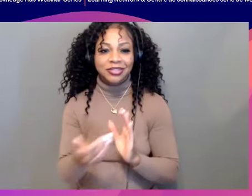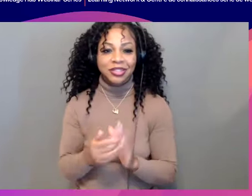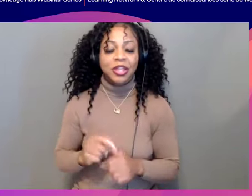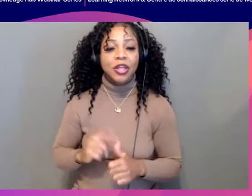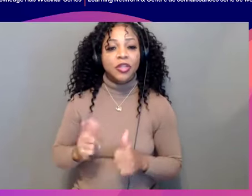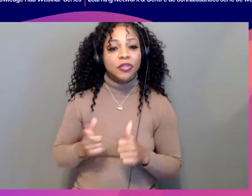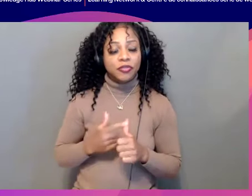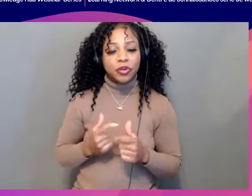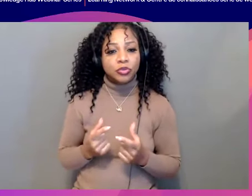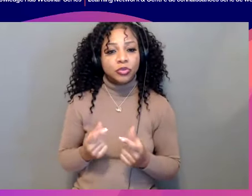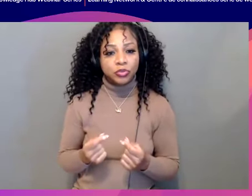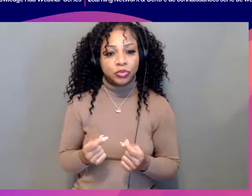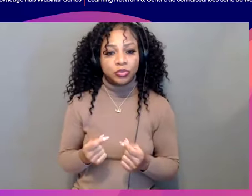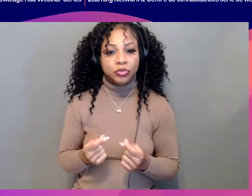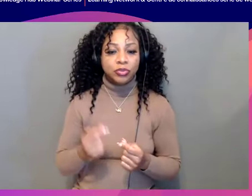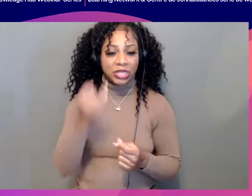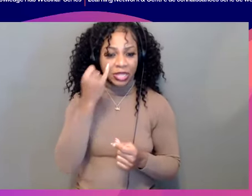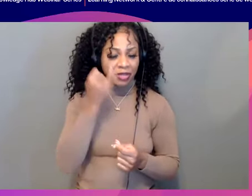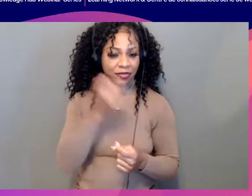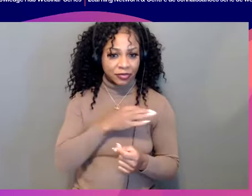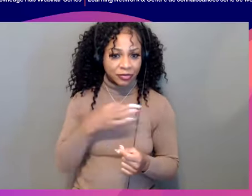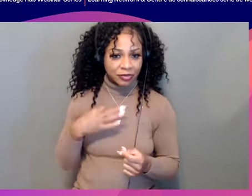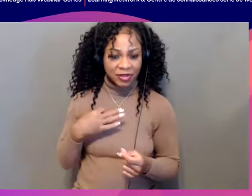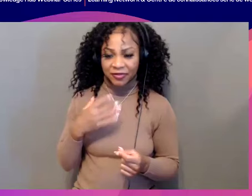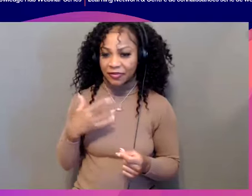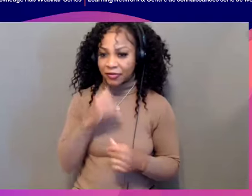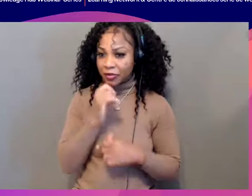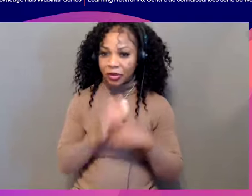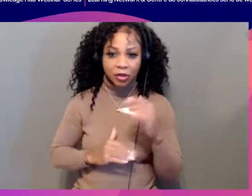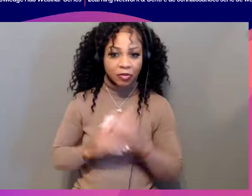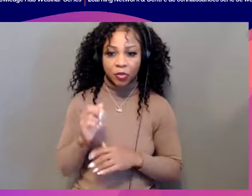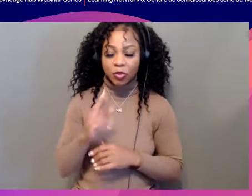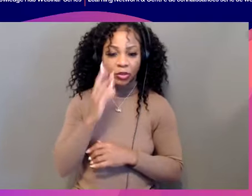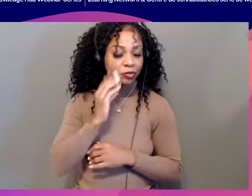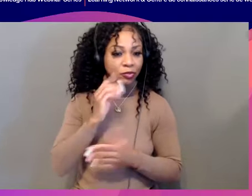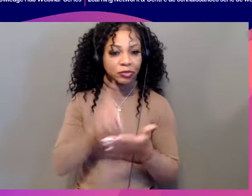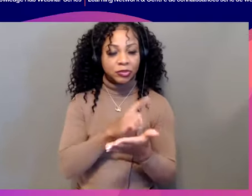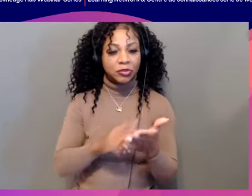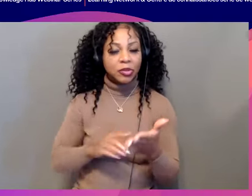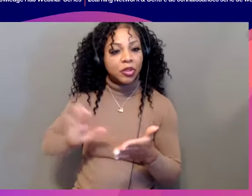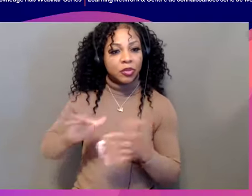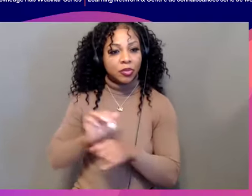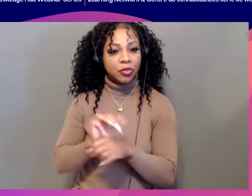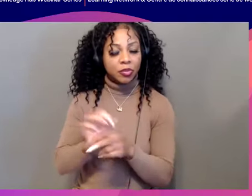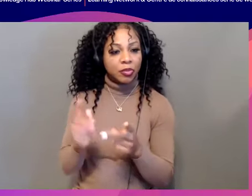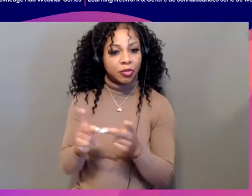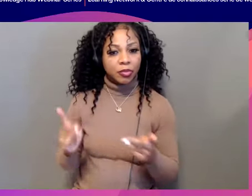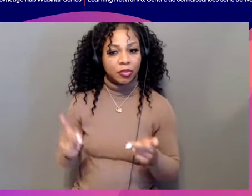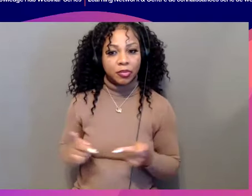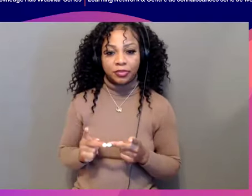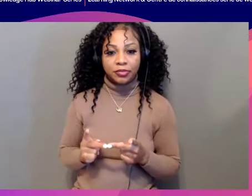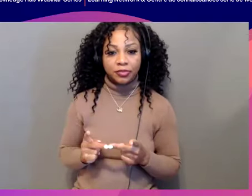step an employee should take when they feel uncomfortable or experience discrimination in the workplace? And if